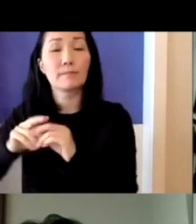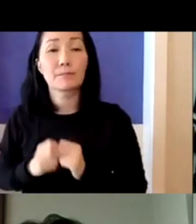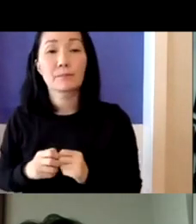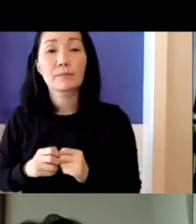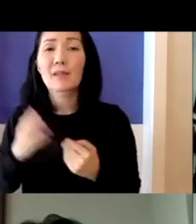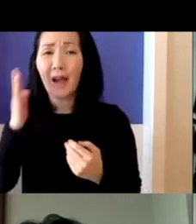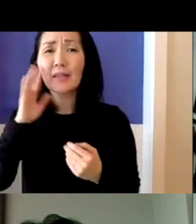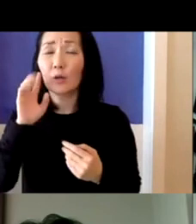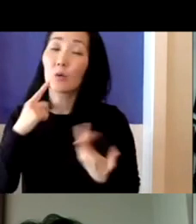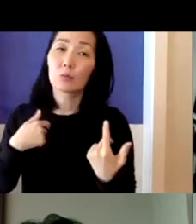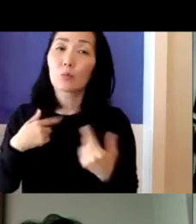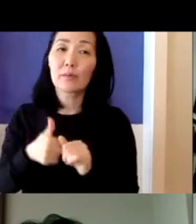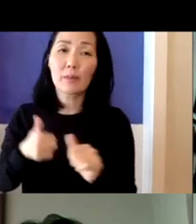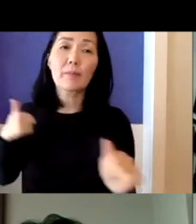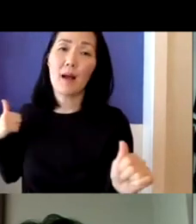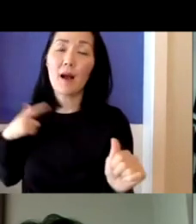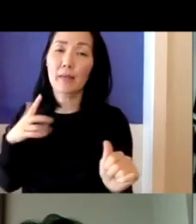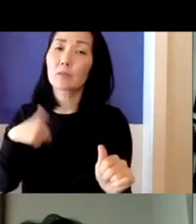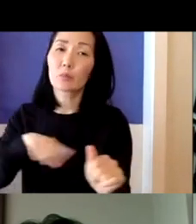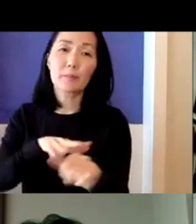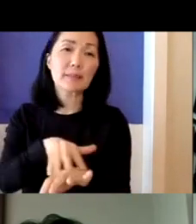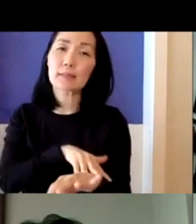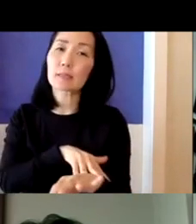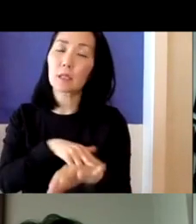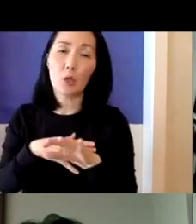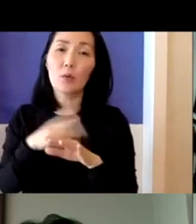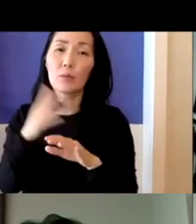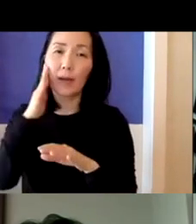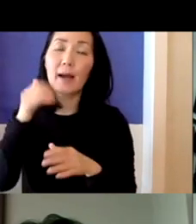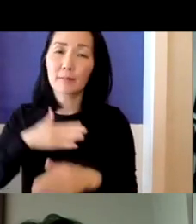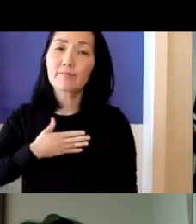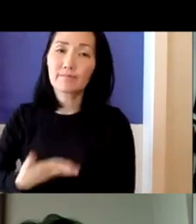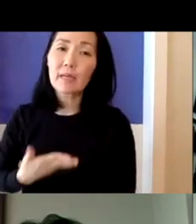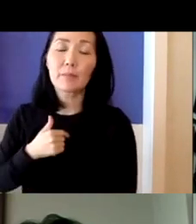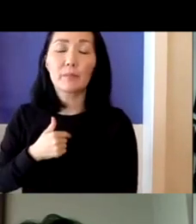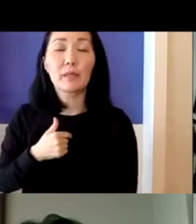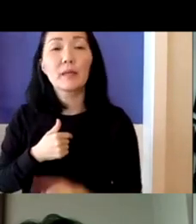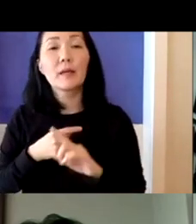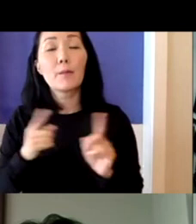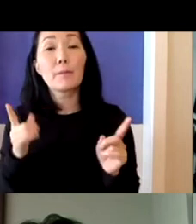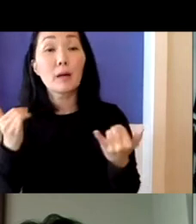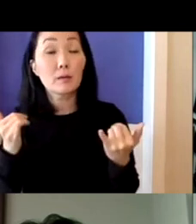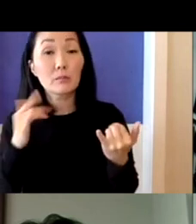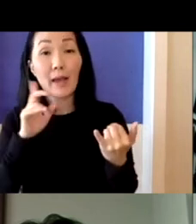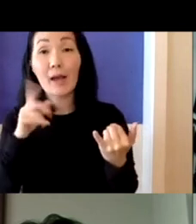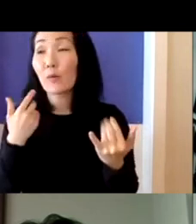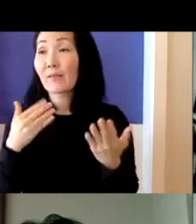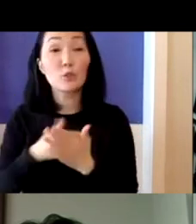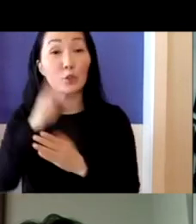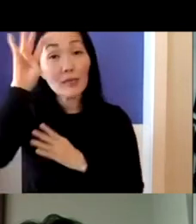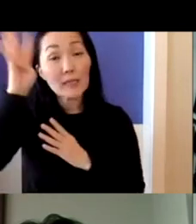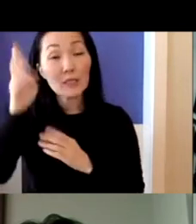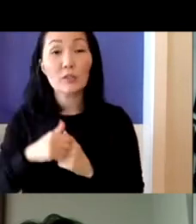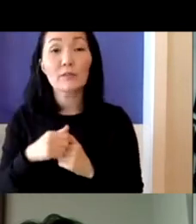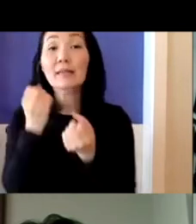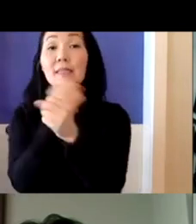to admit, but I think we've taken some bold steps in supporting initiatives like Safe Drug Supply, being on the front line